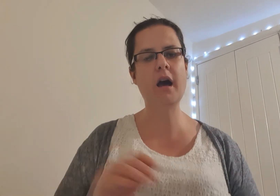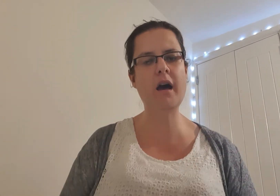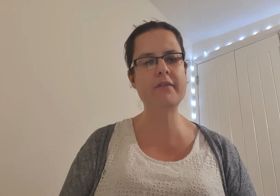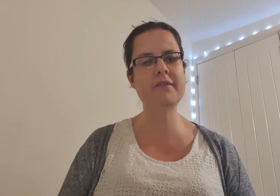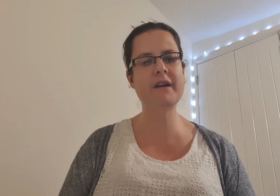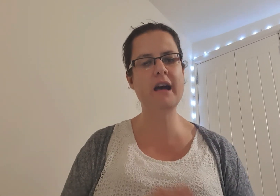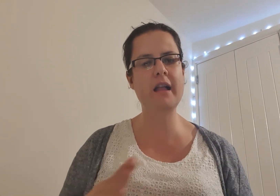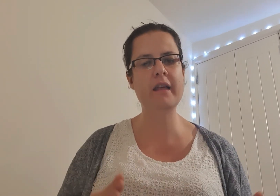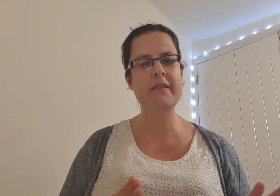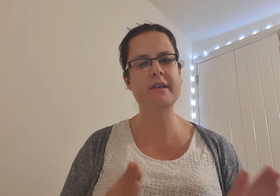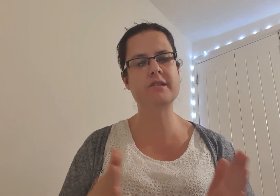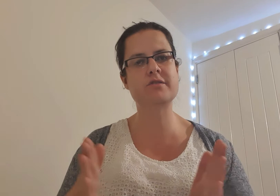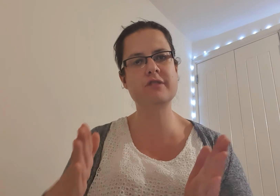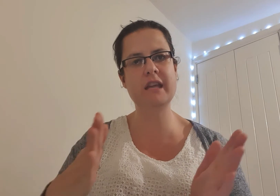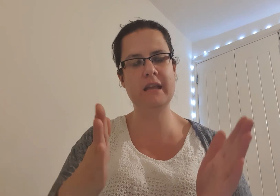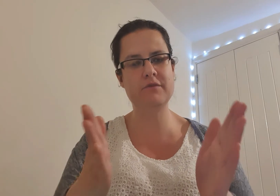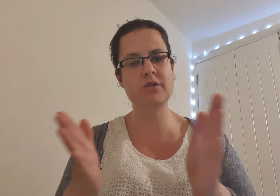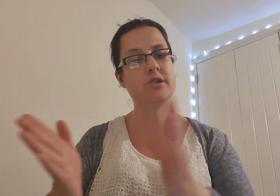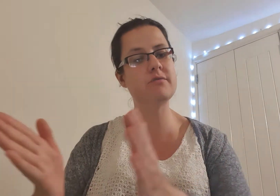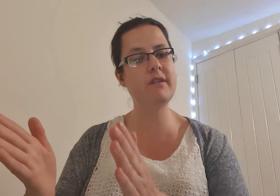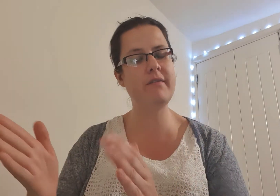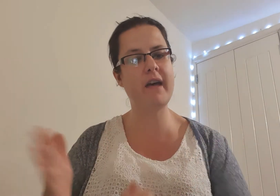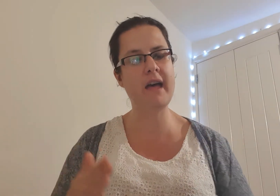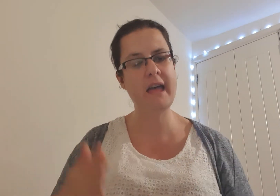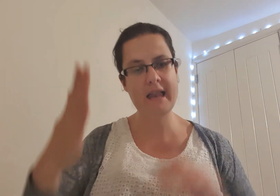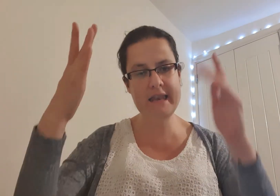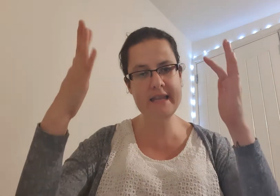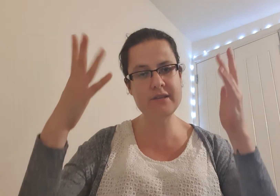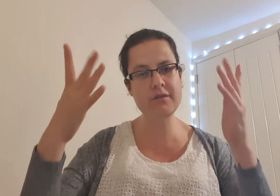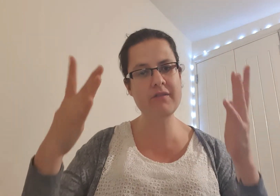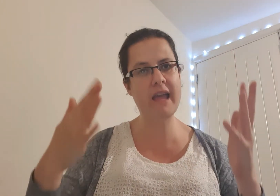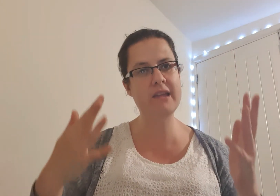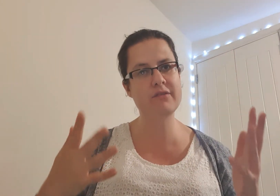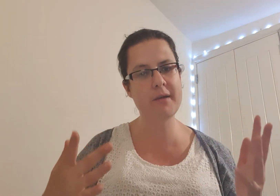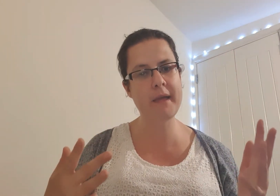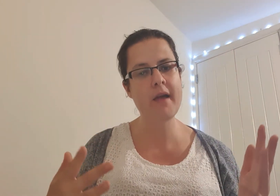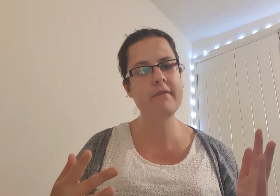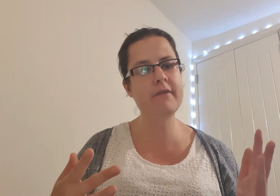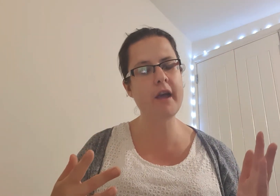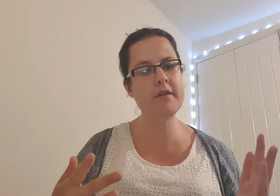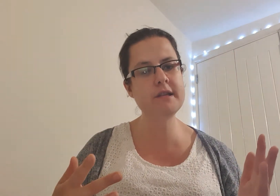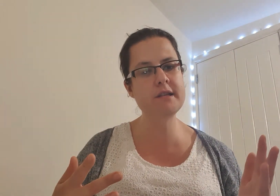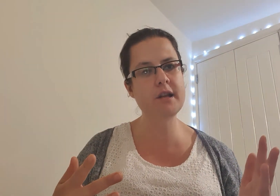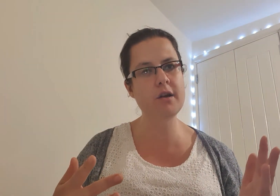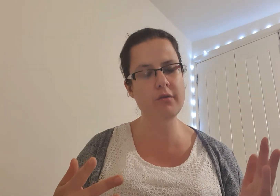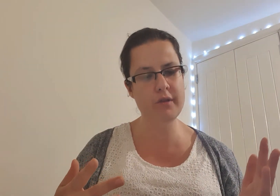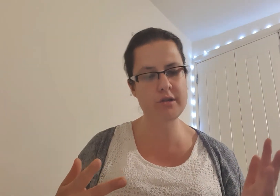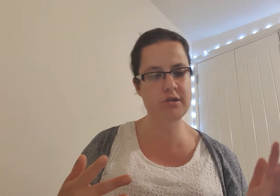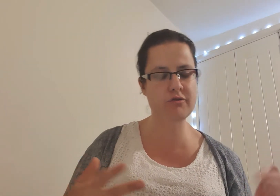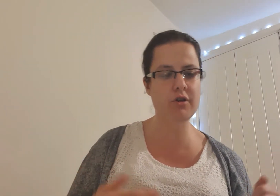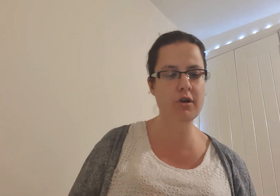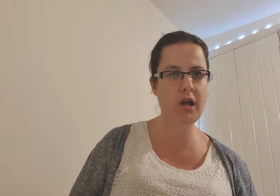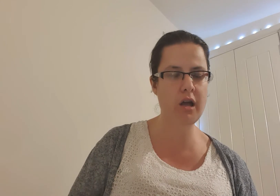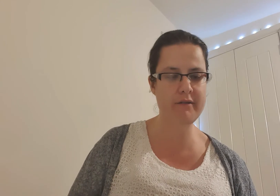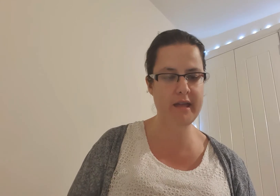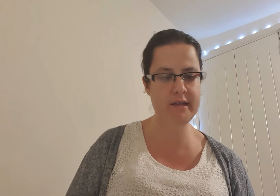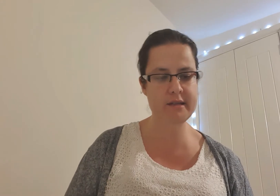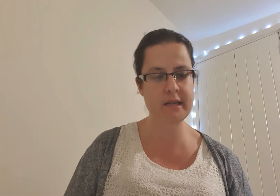After a while, the stream joined a river. Little raindrop floated along the strong current.